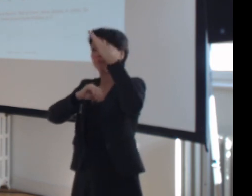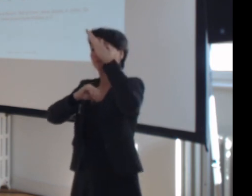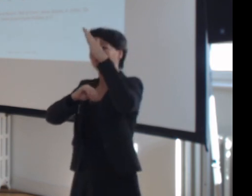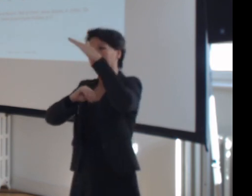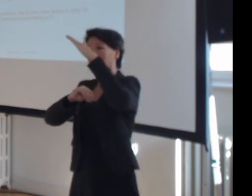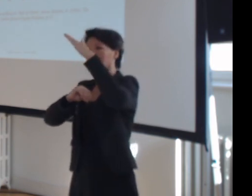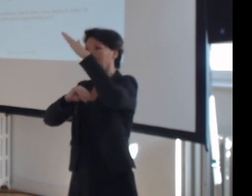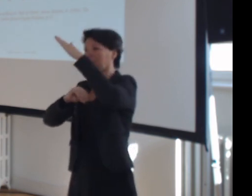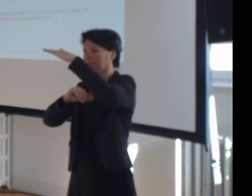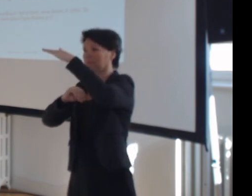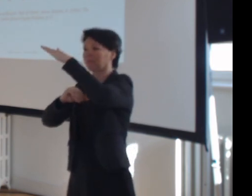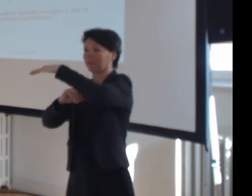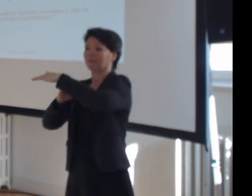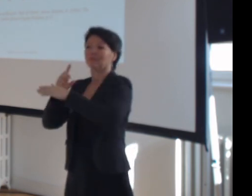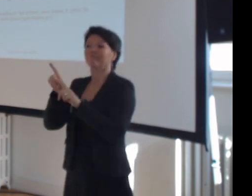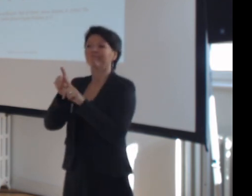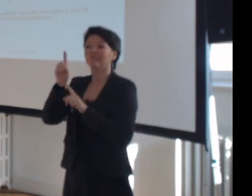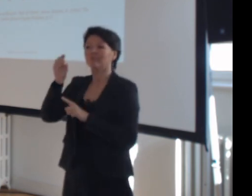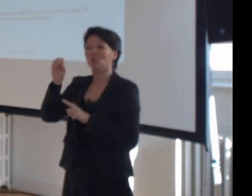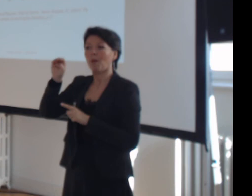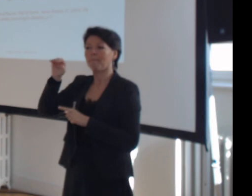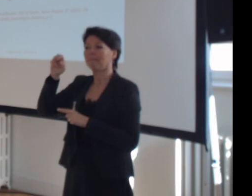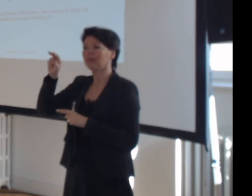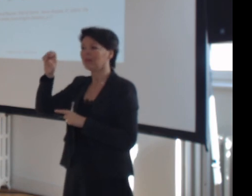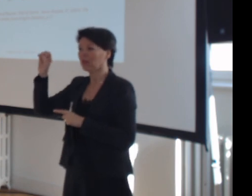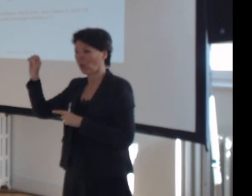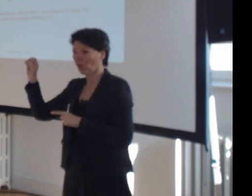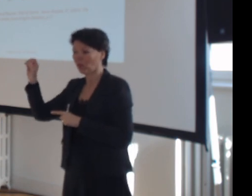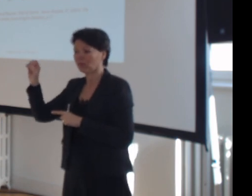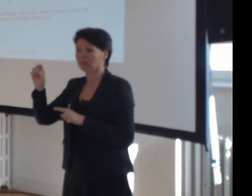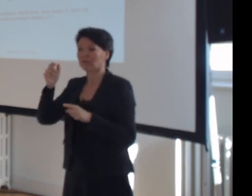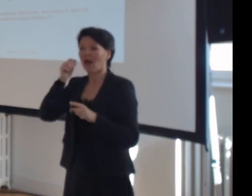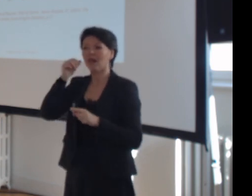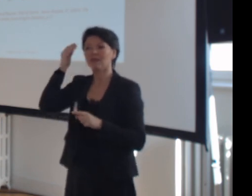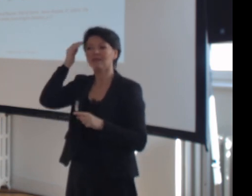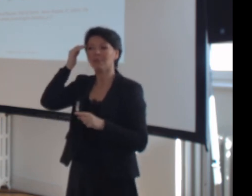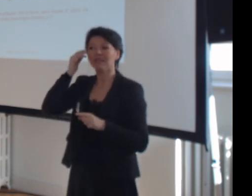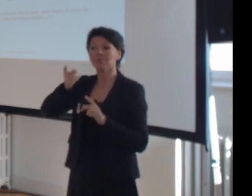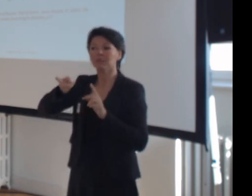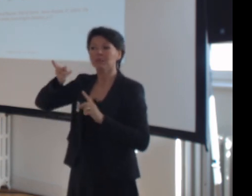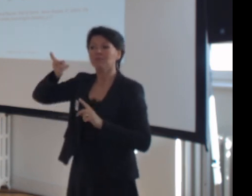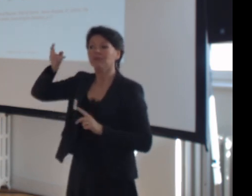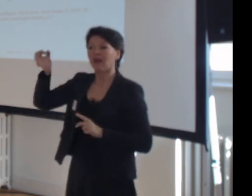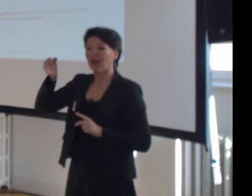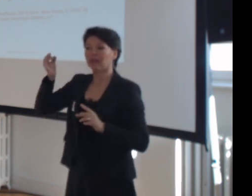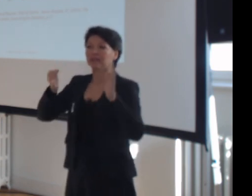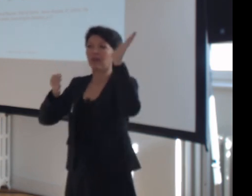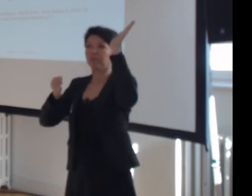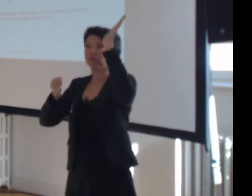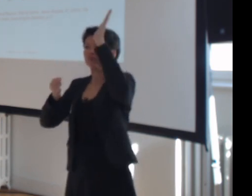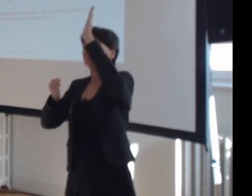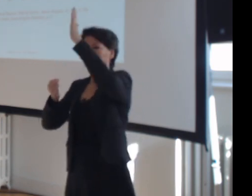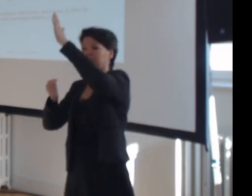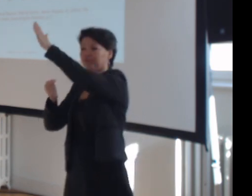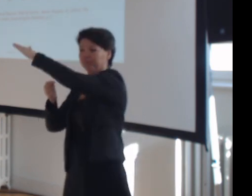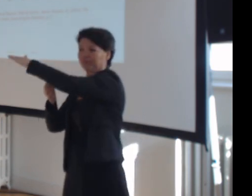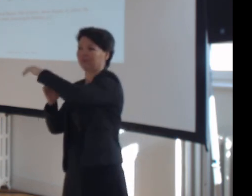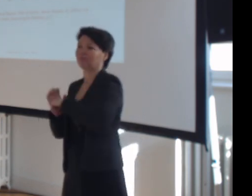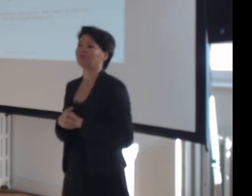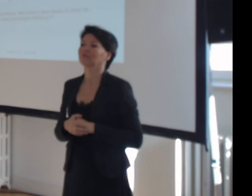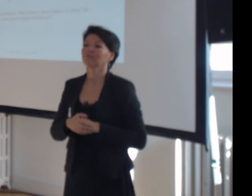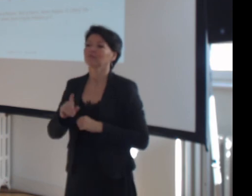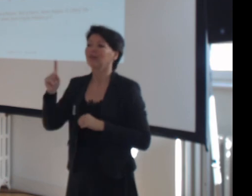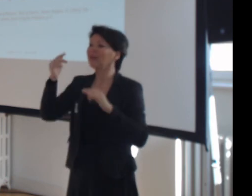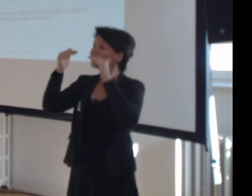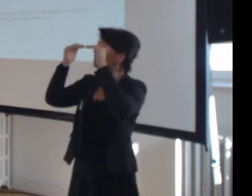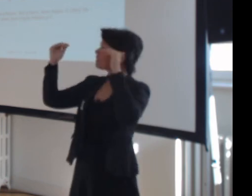domino effect, as the dementia progresses, all the diaries will gradually fall over. In the first shelf